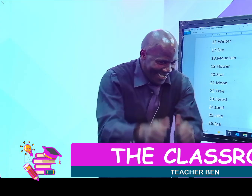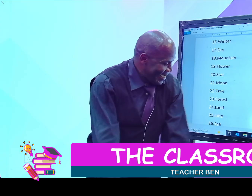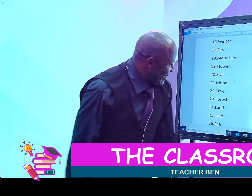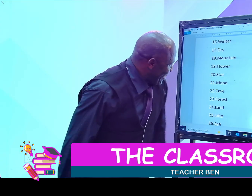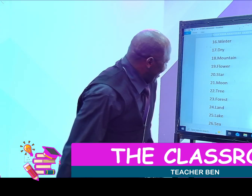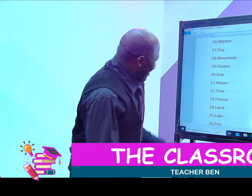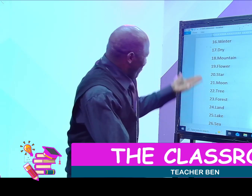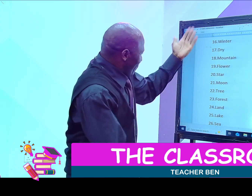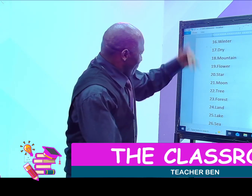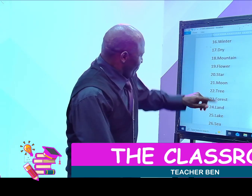sign it that way.